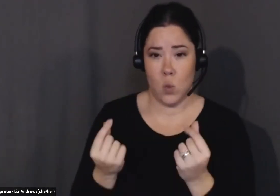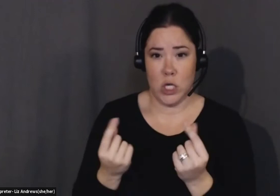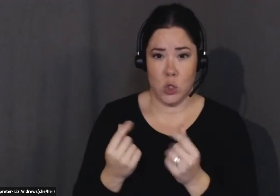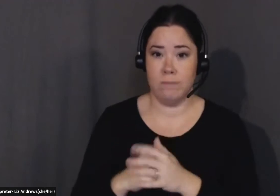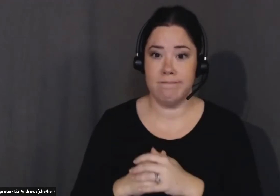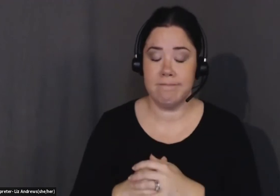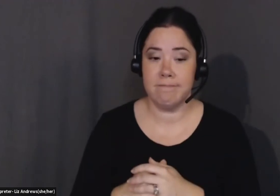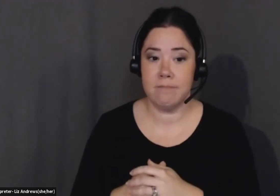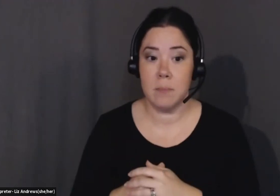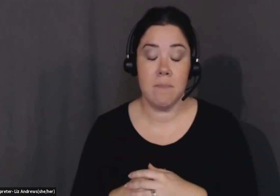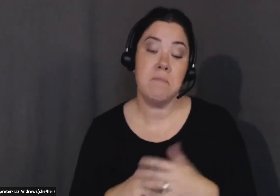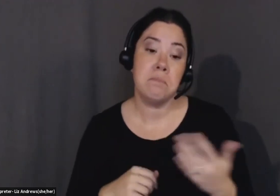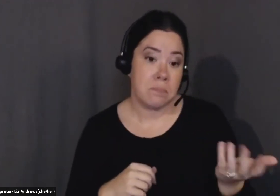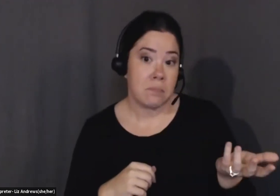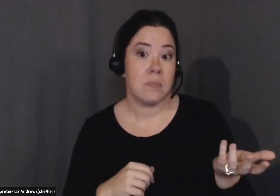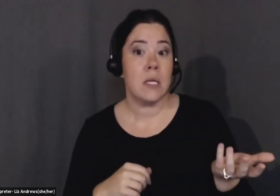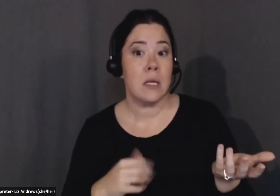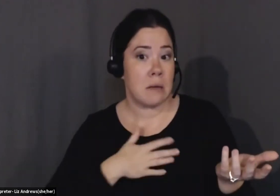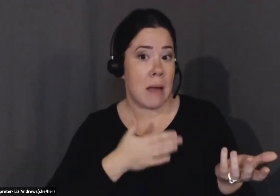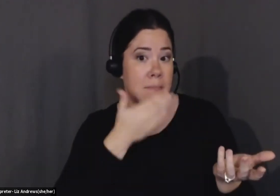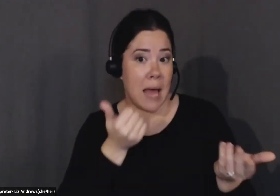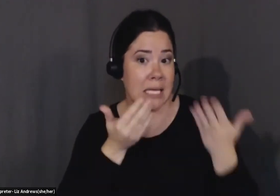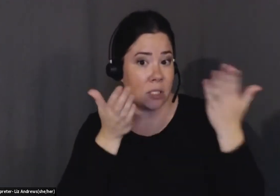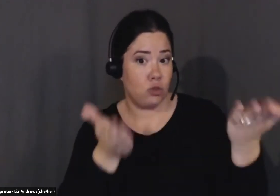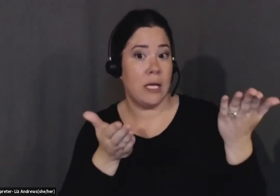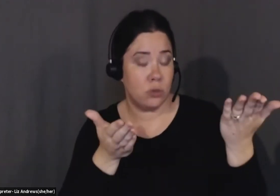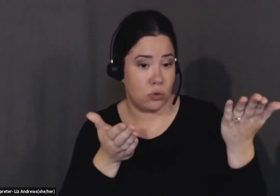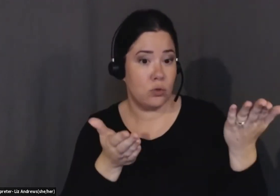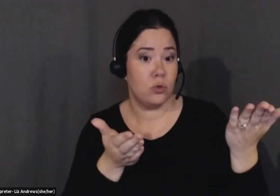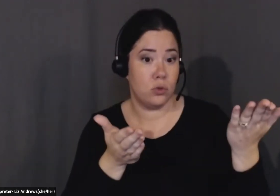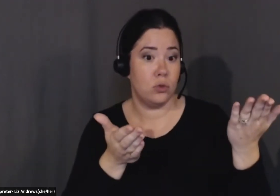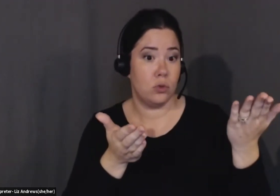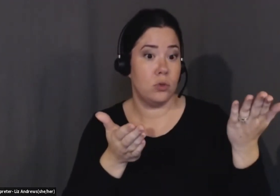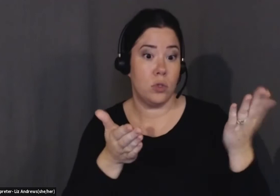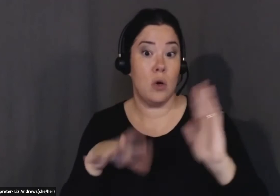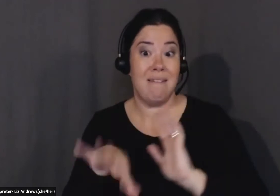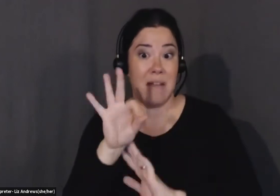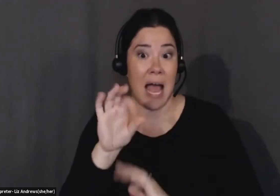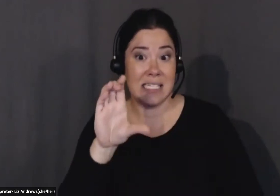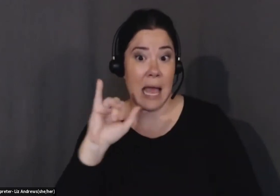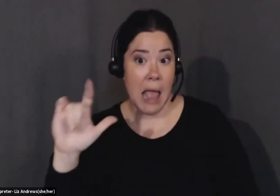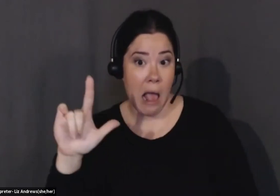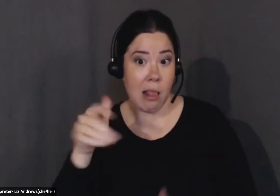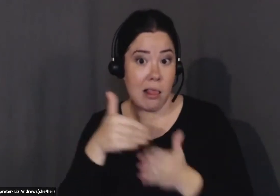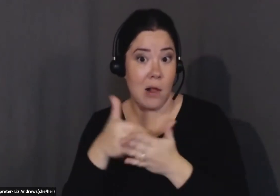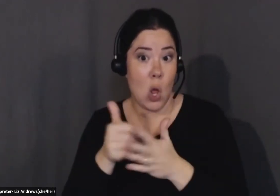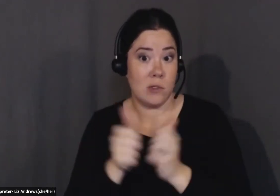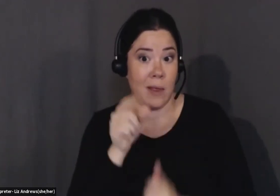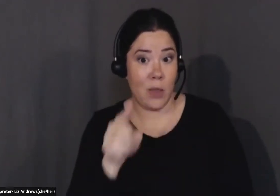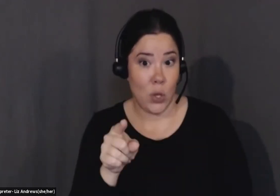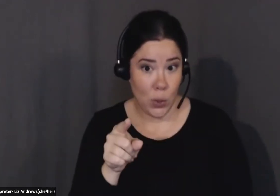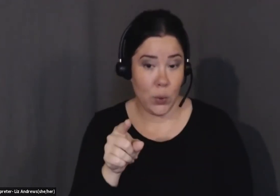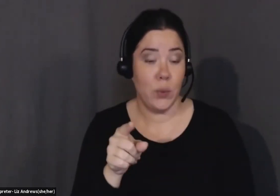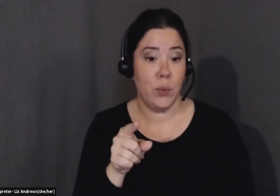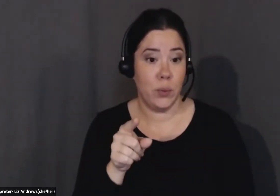Well, I would suggest that you find a center for independent living closest to you